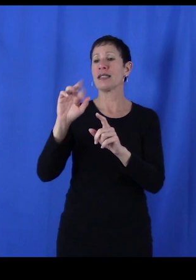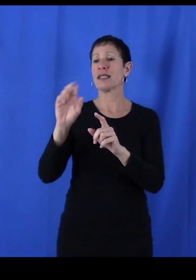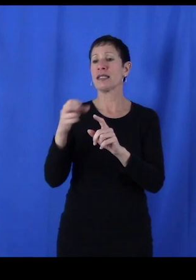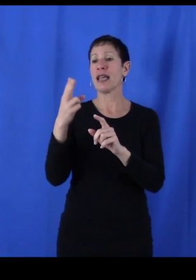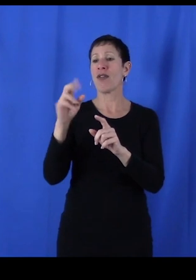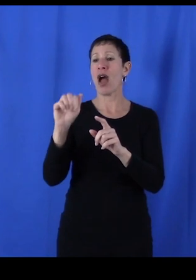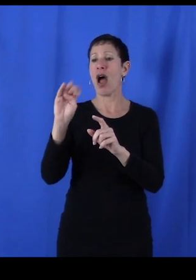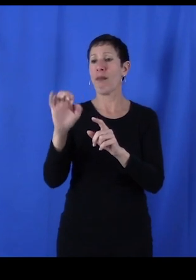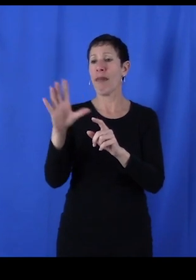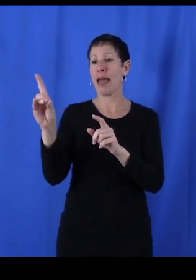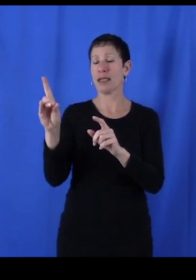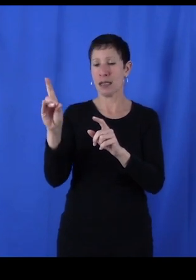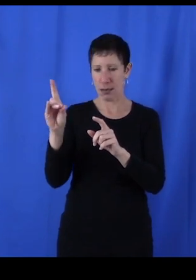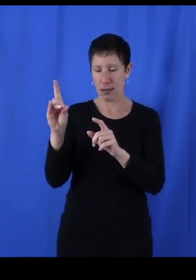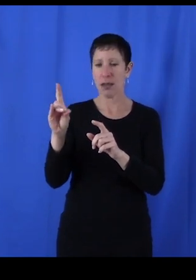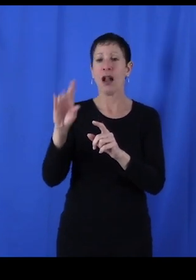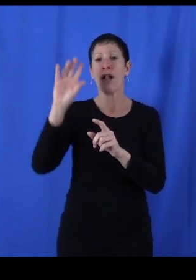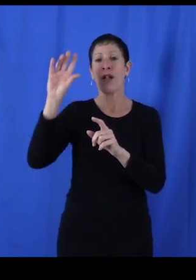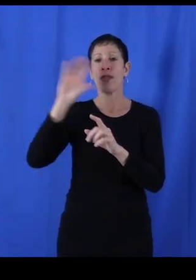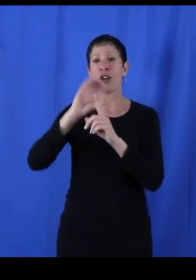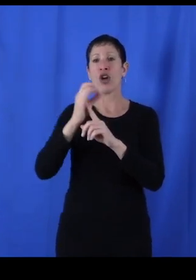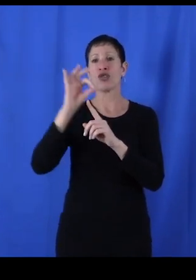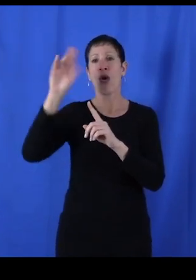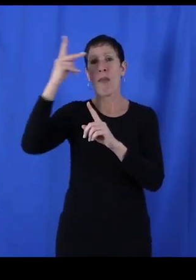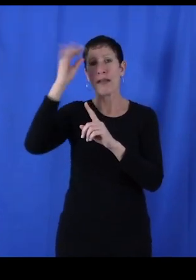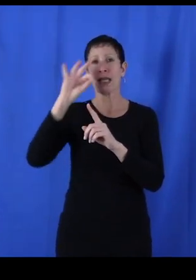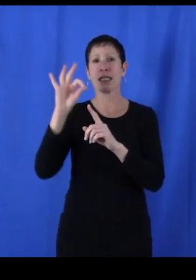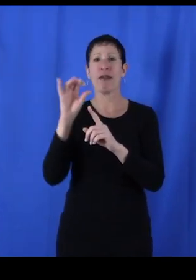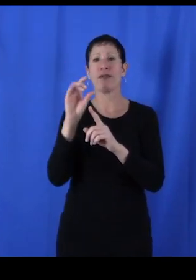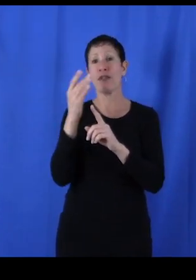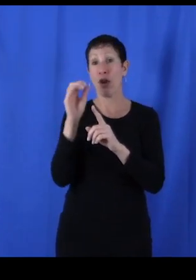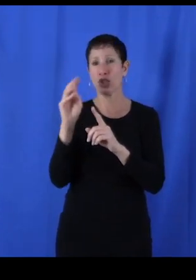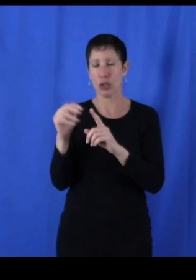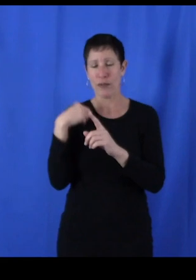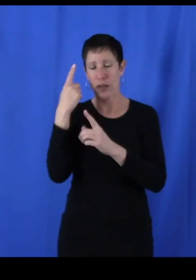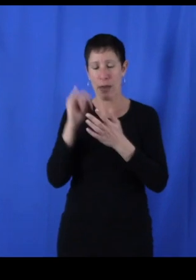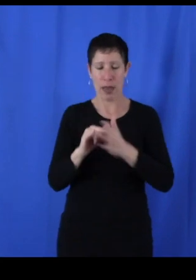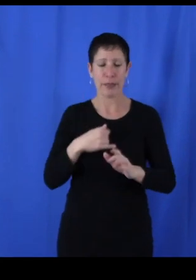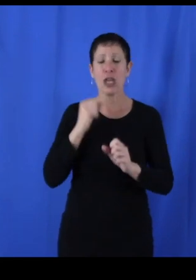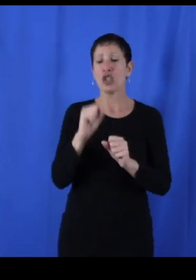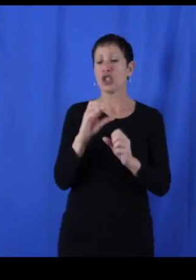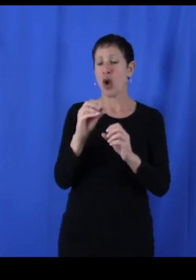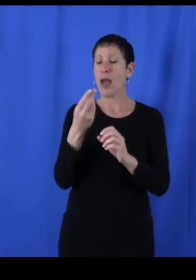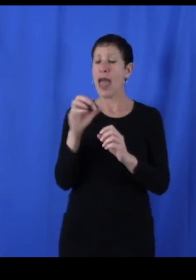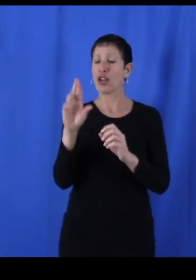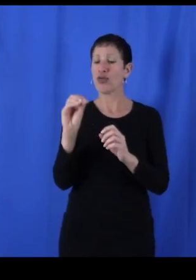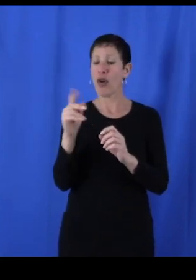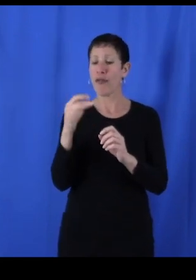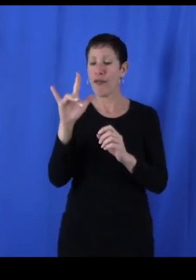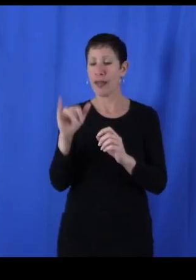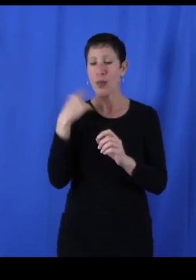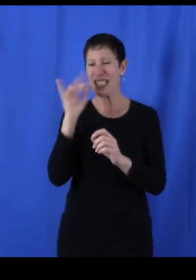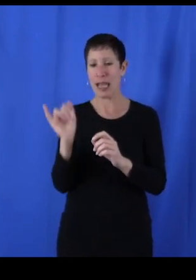The hate is used to define this other thing. So then we have to think rigorously about, okay, what would heterophily look like? So then